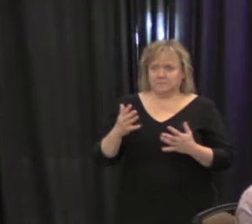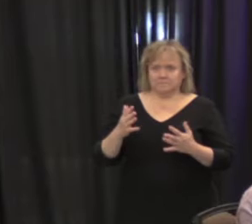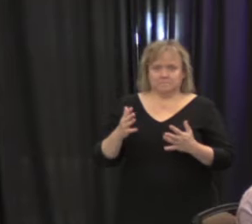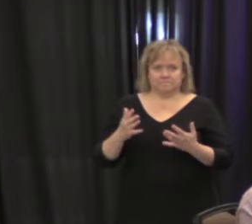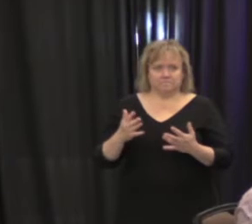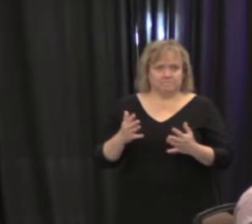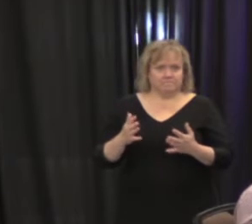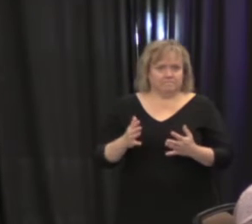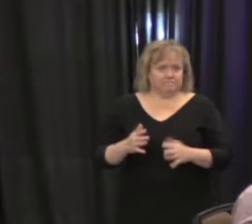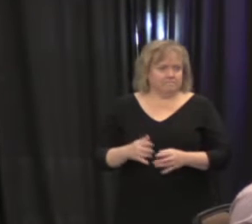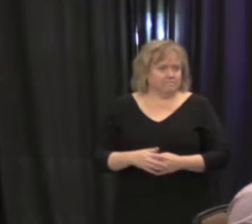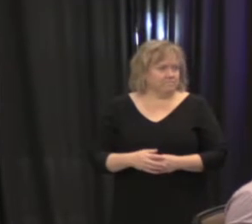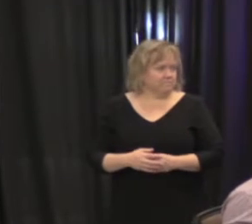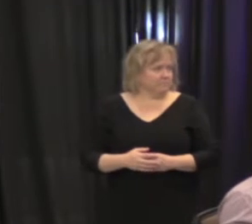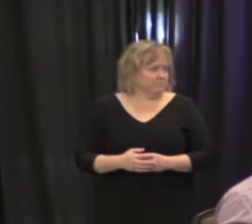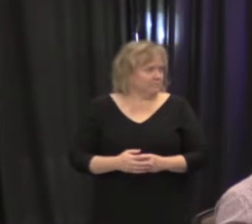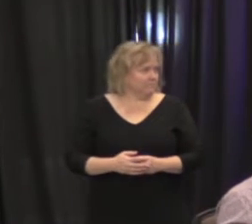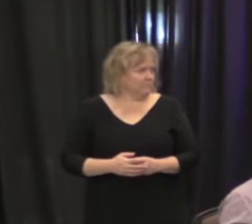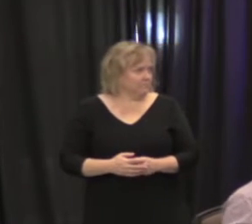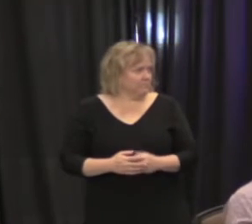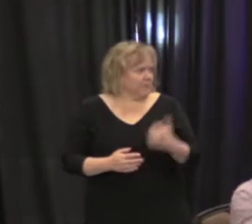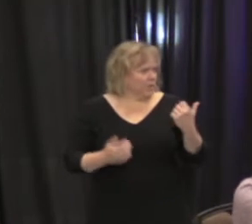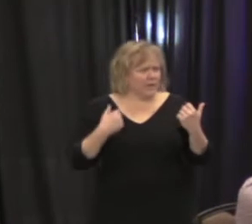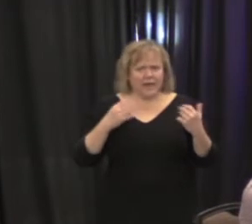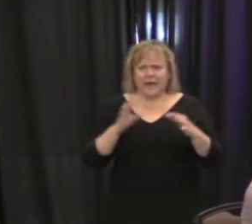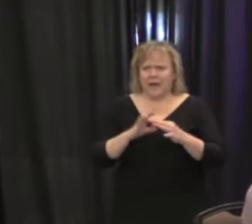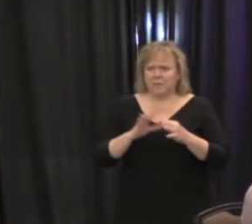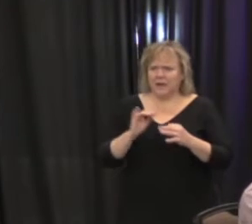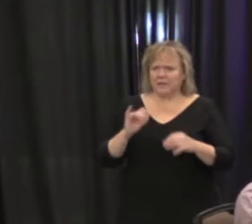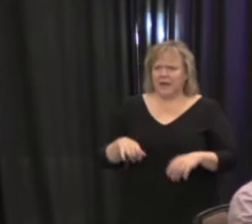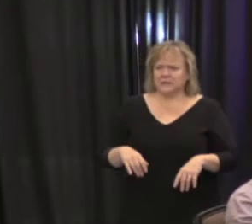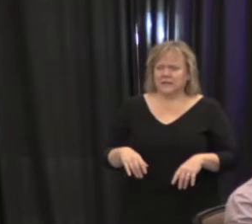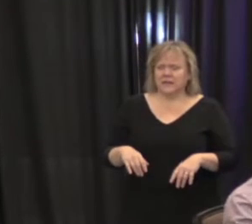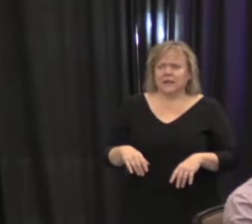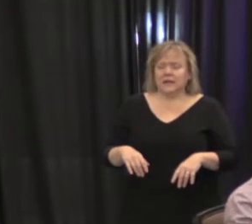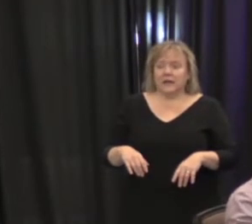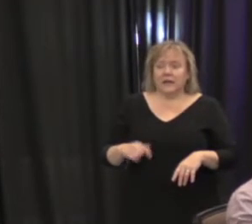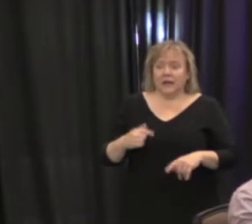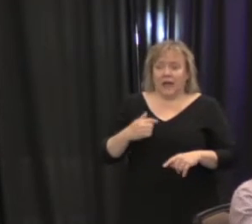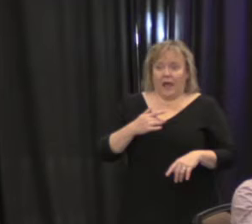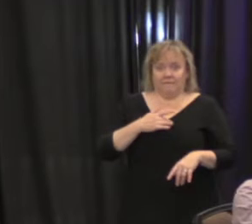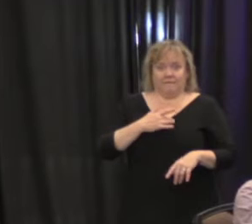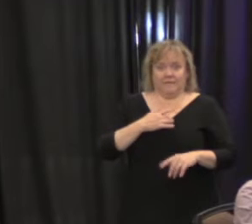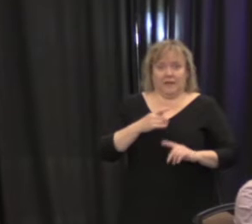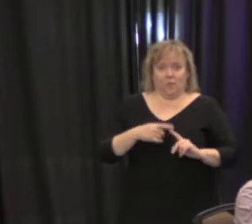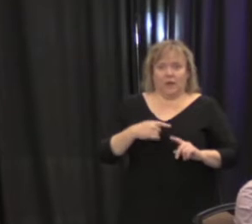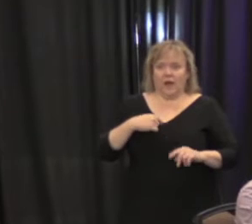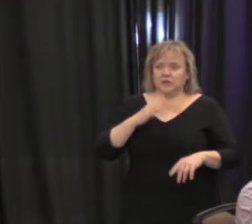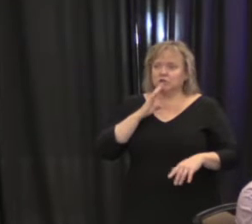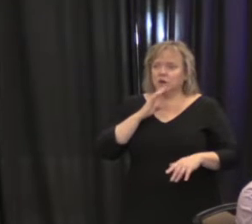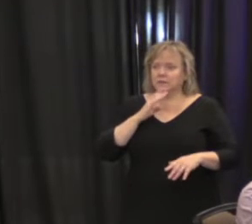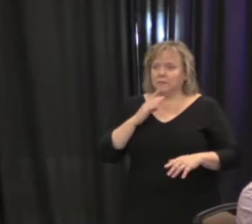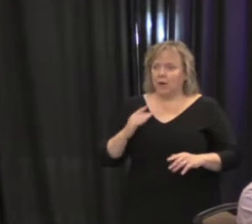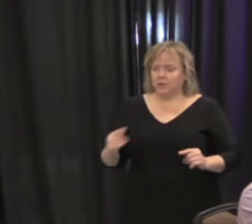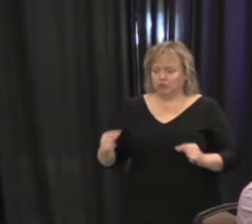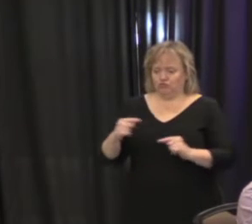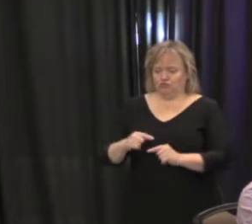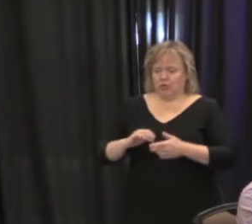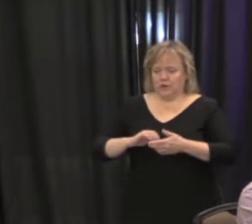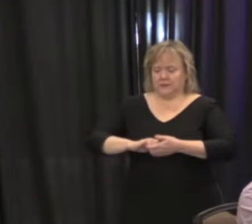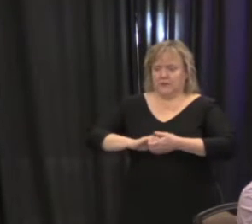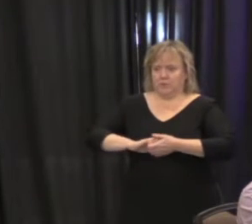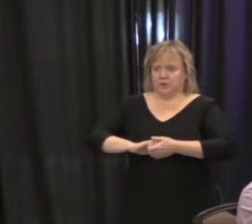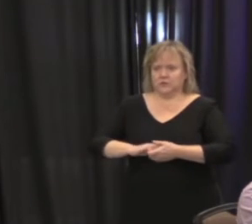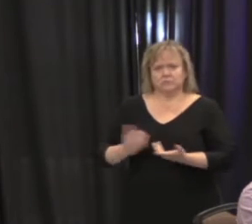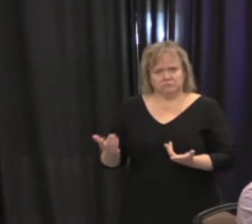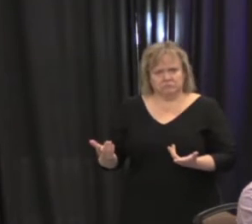Can I comment on that? Sure. I definitely feel like, when I mention like the cross-movement collaborations, that there's opportunities